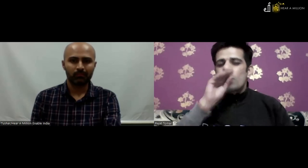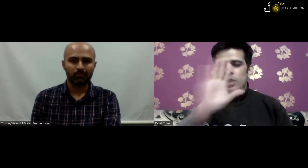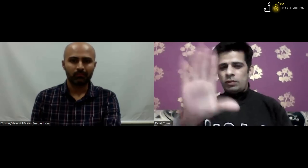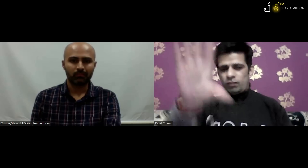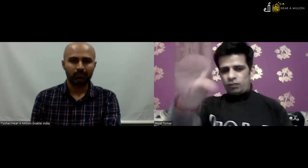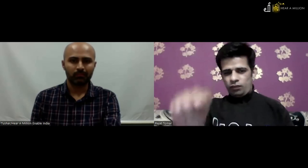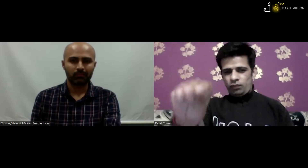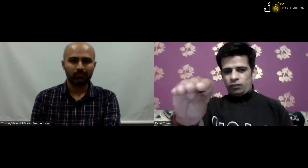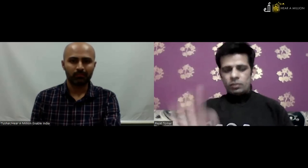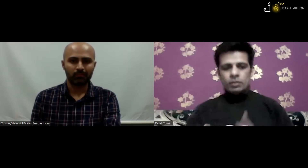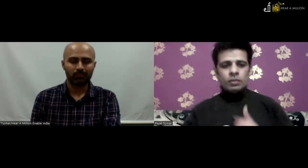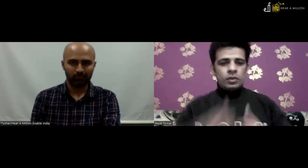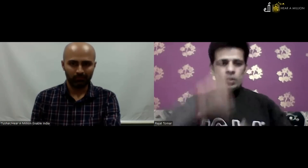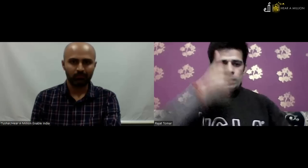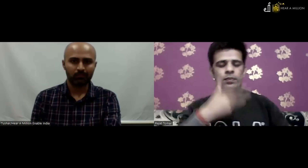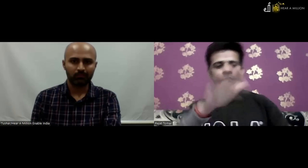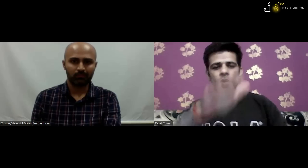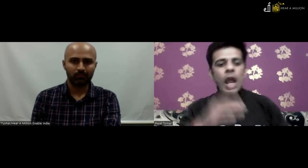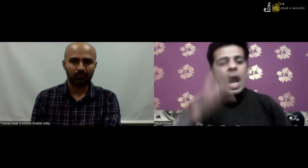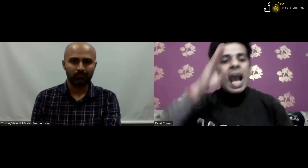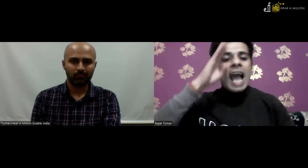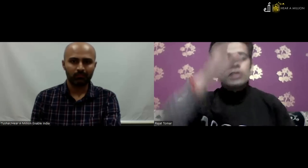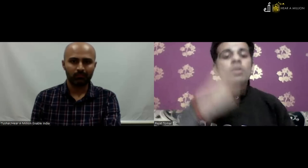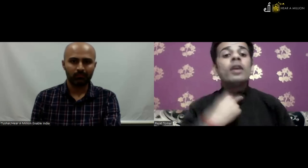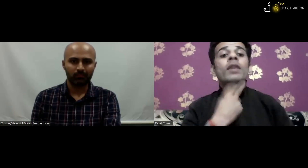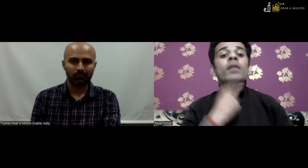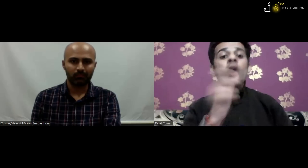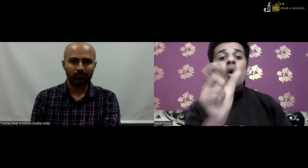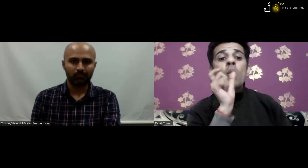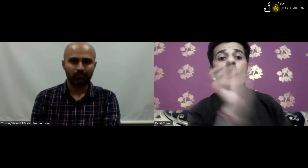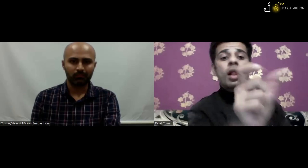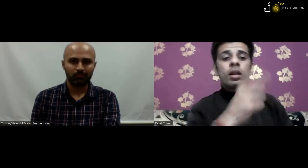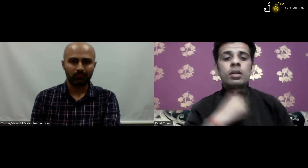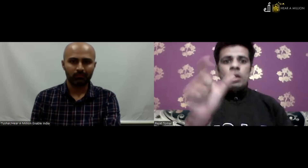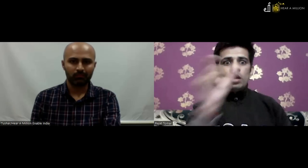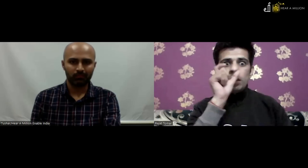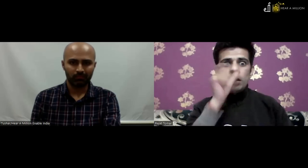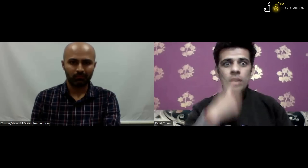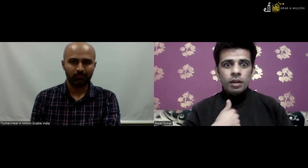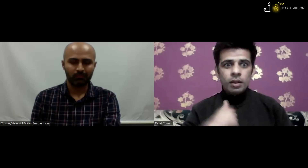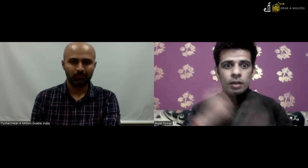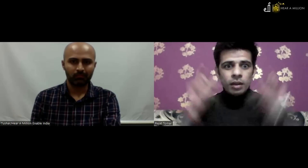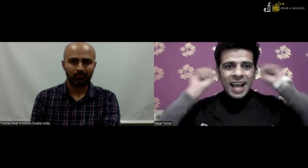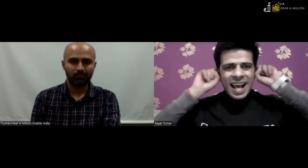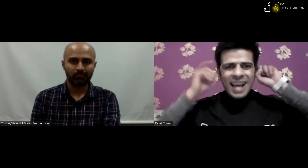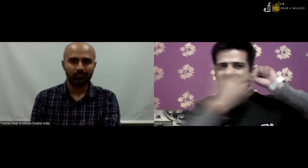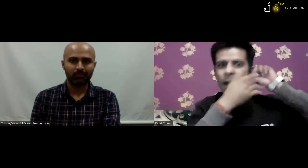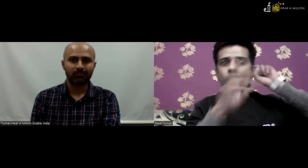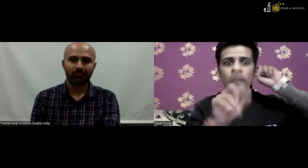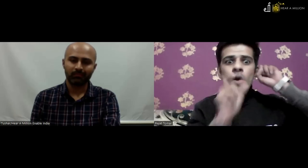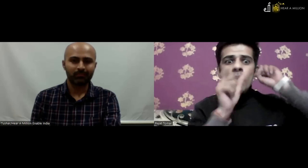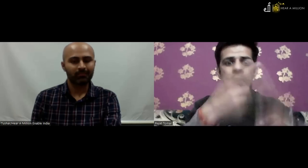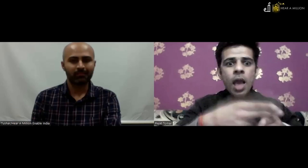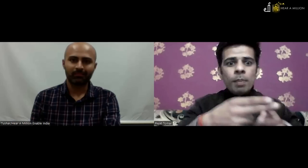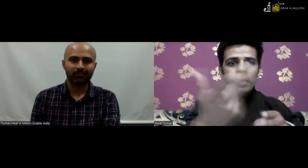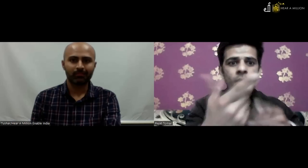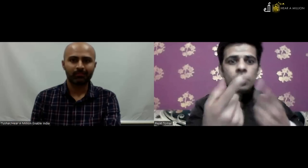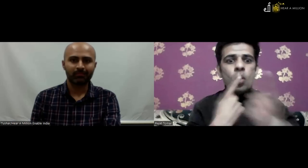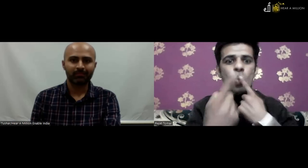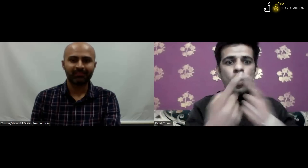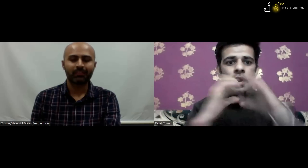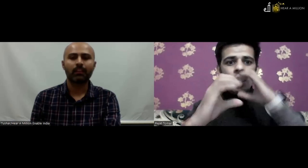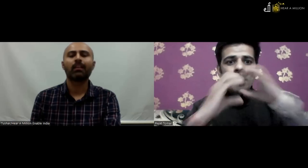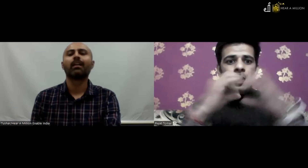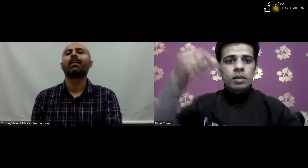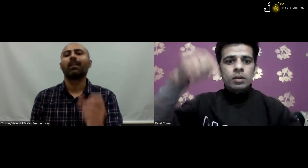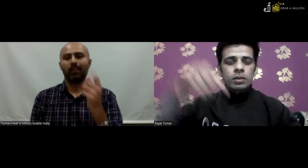that asked my mother, okay, he's your child, that's okay. So he tried to talk to me, and he was saying hello. So